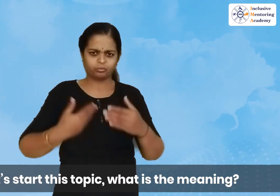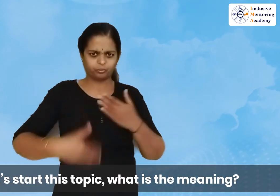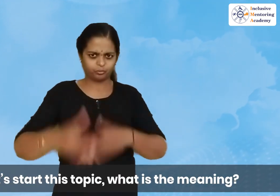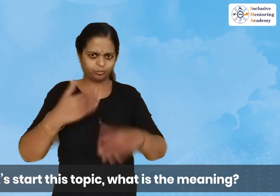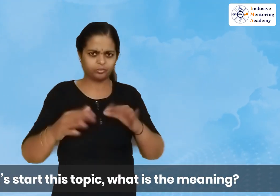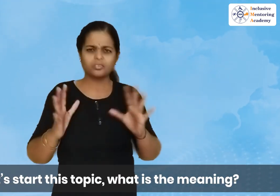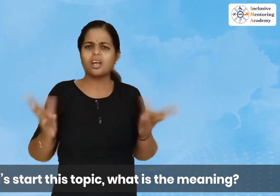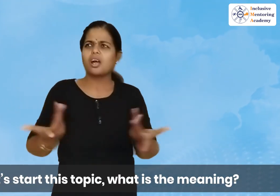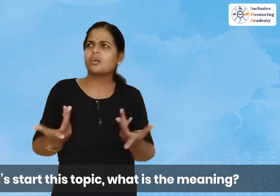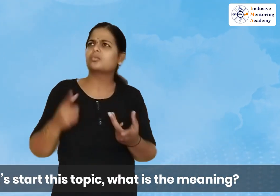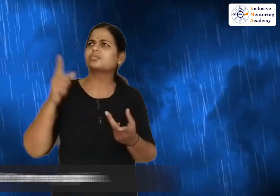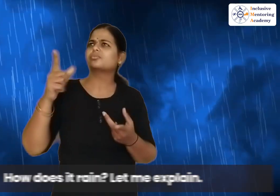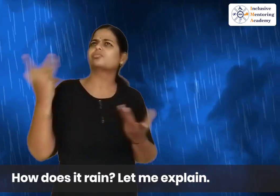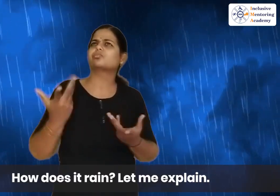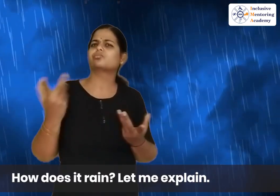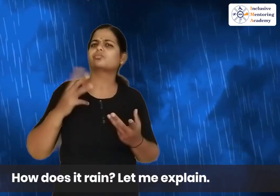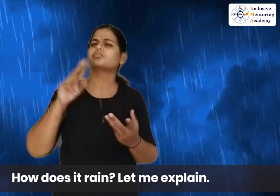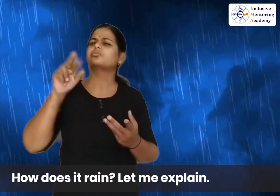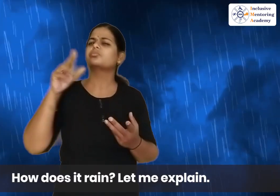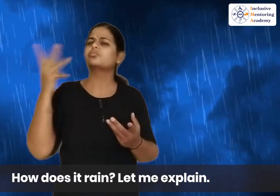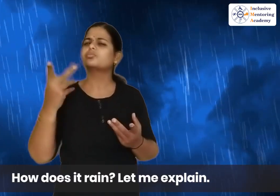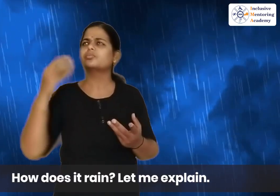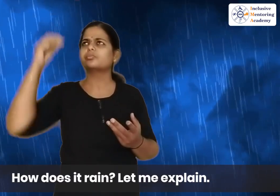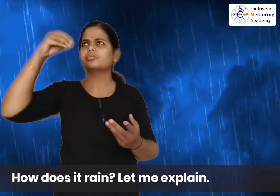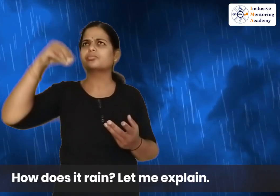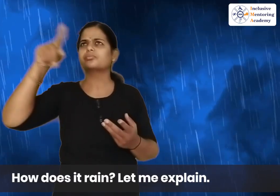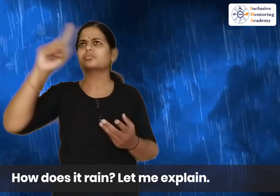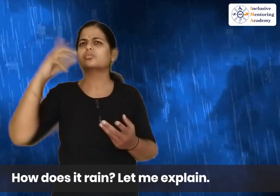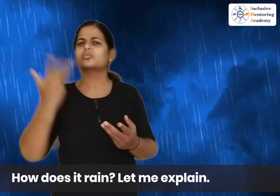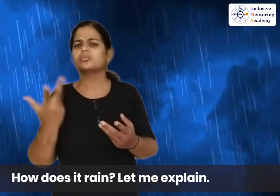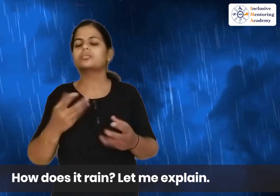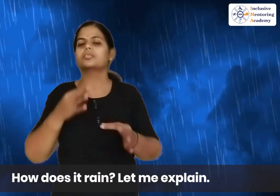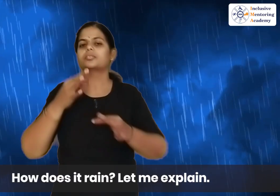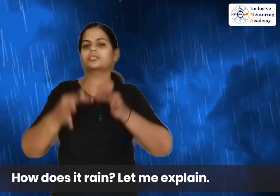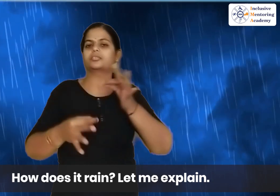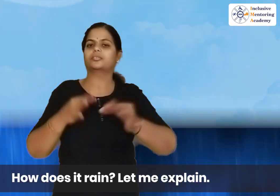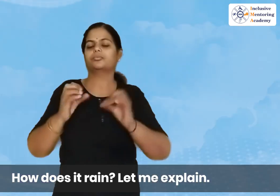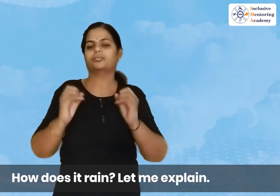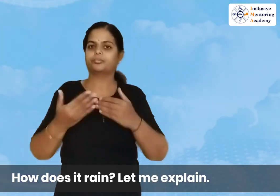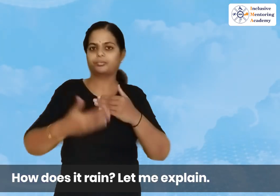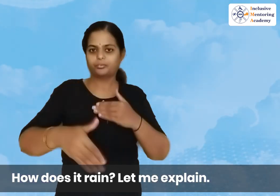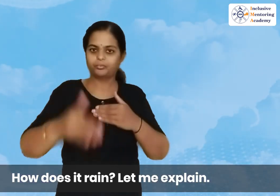topic. What is the meaning? How does it rain? Let me explain.